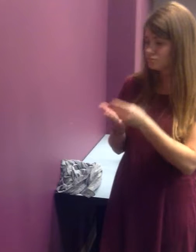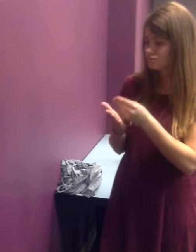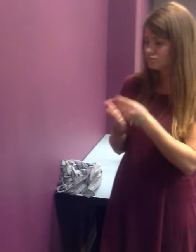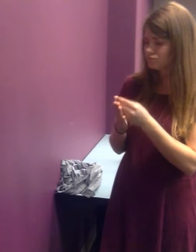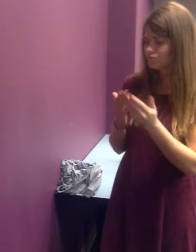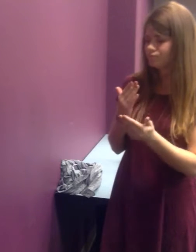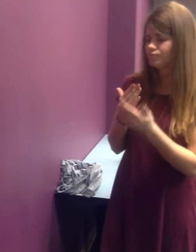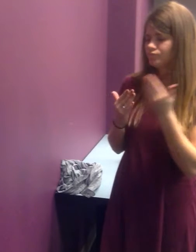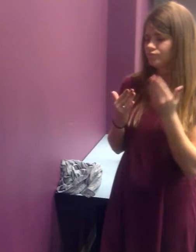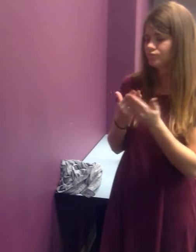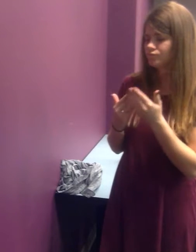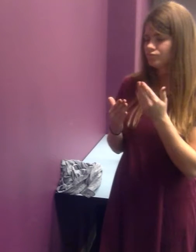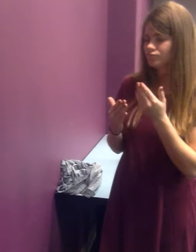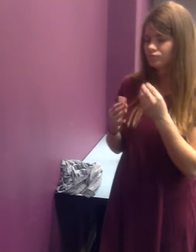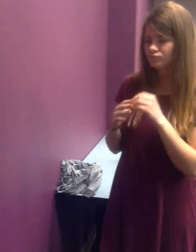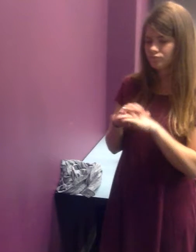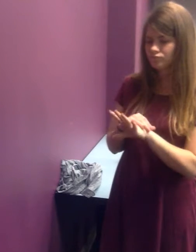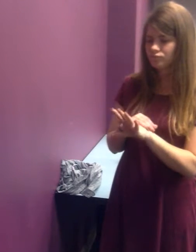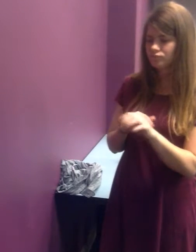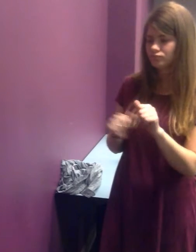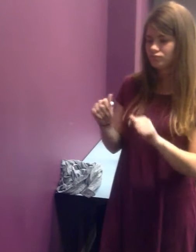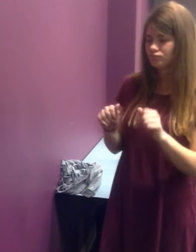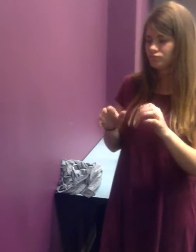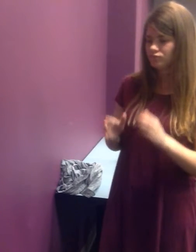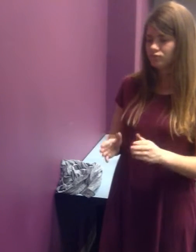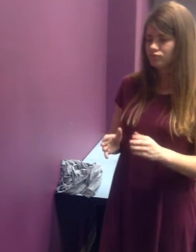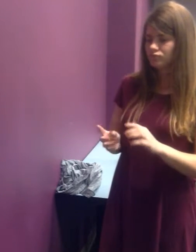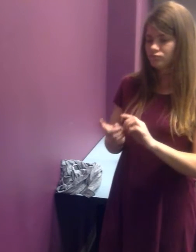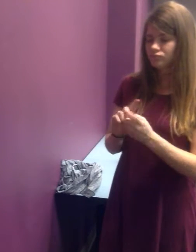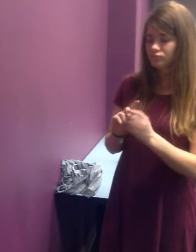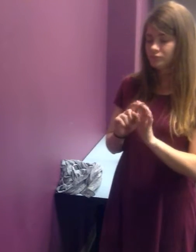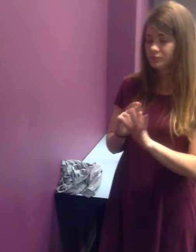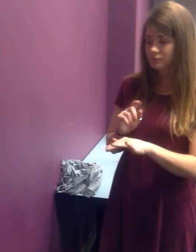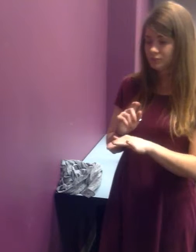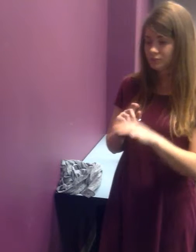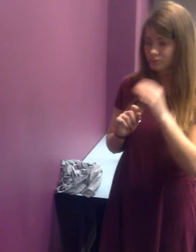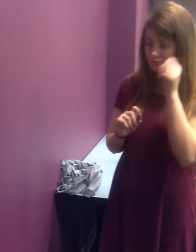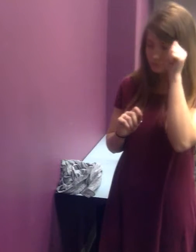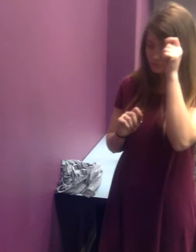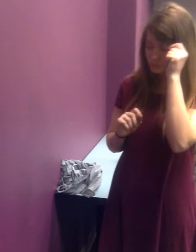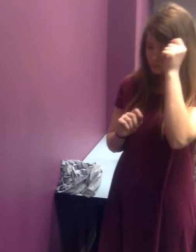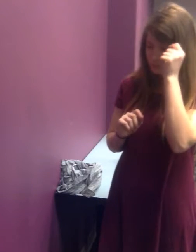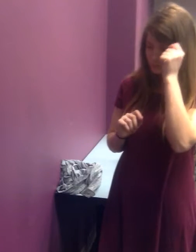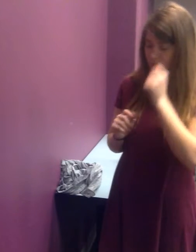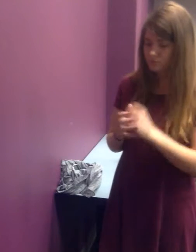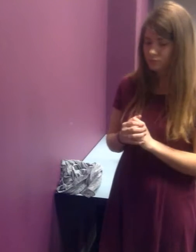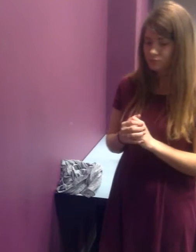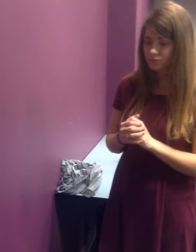failing us, it's spending too much money. And these scientists who are funded by that federal government, they're probably in it too. And besides, they're godless